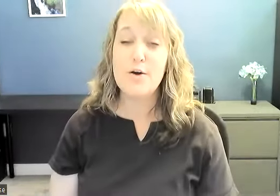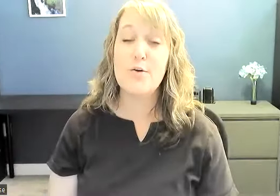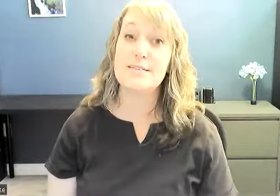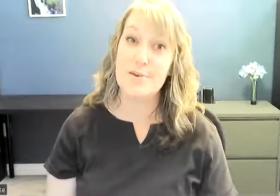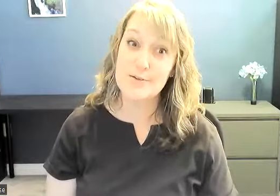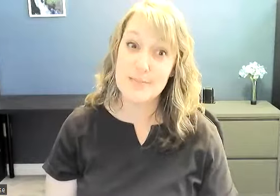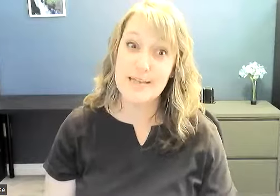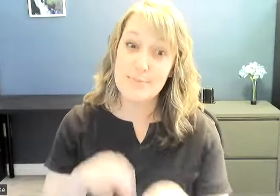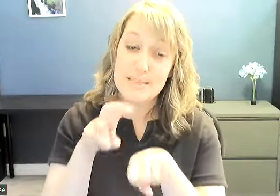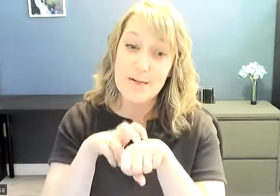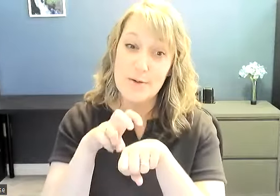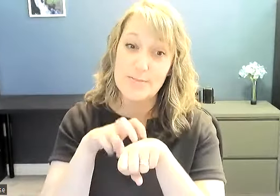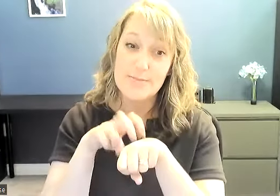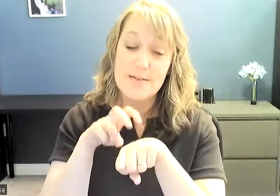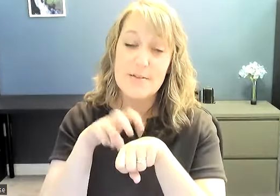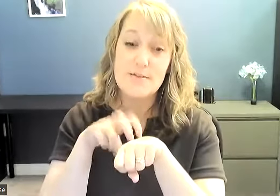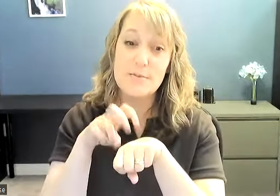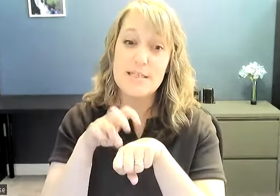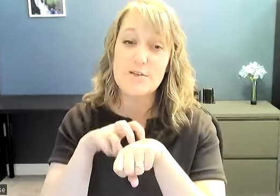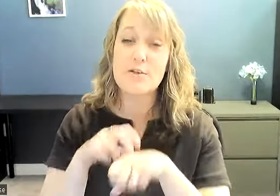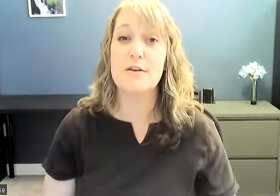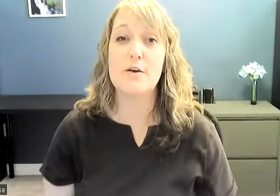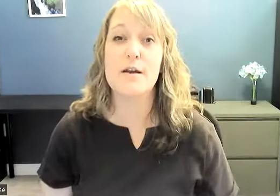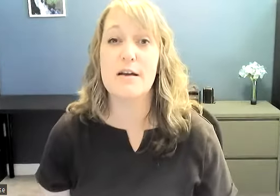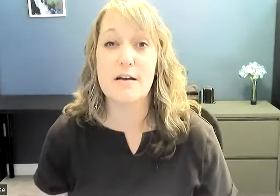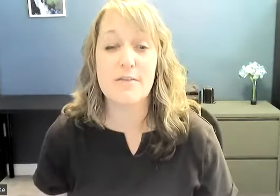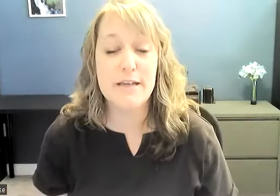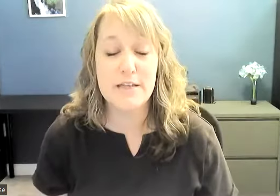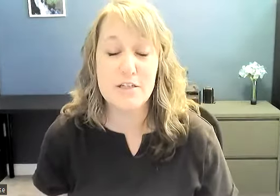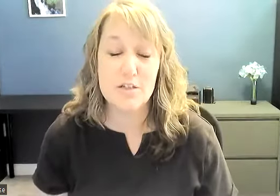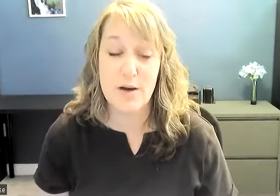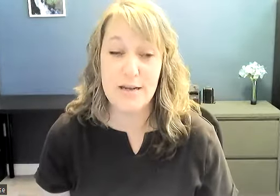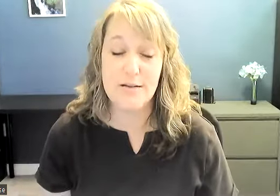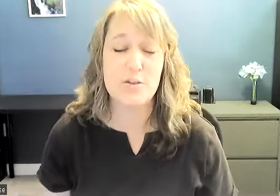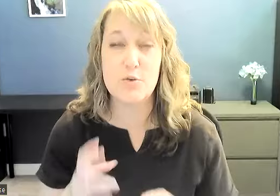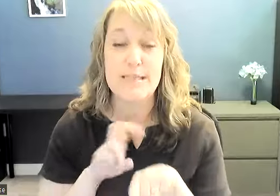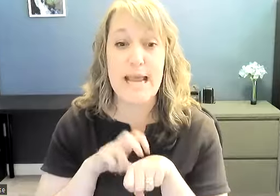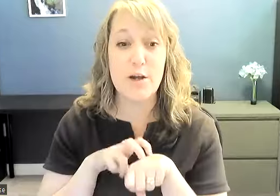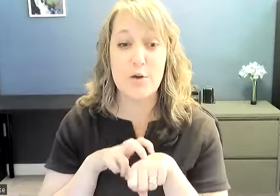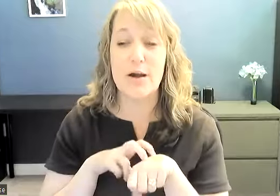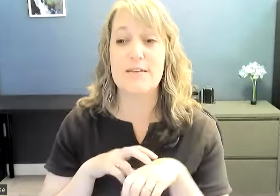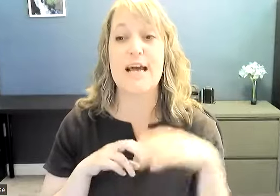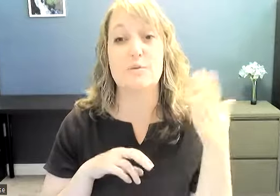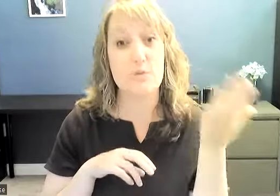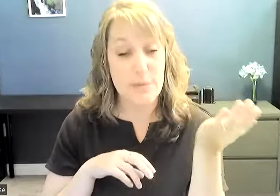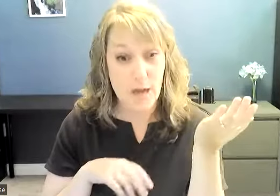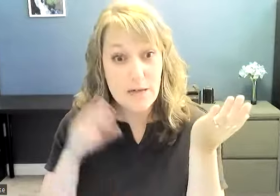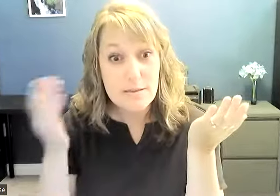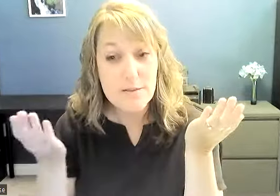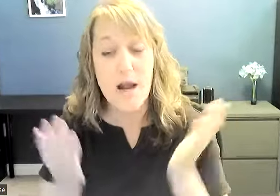Idaho is also signed potato. So if someone tells you that they're going on vacation to potato, you have to ask, well, you mean Ireland or